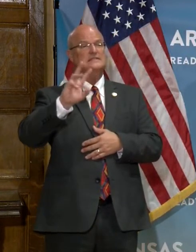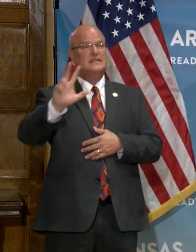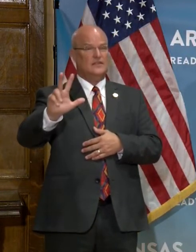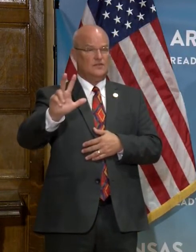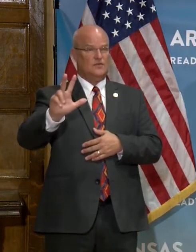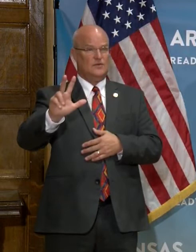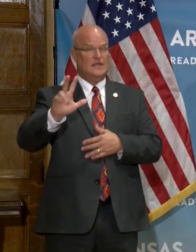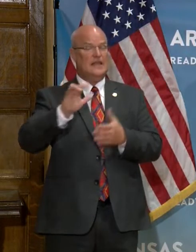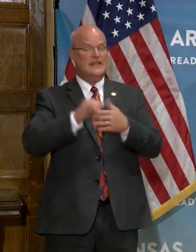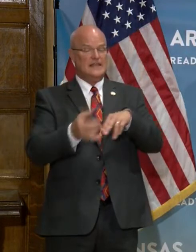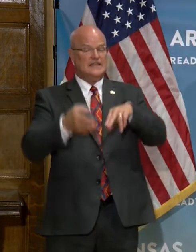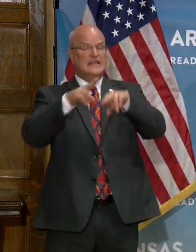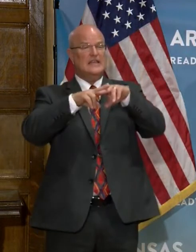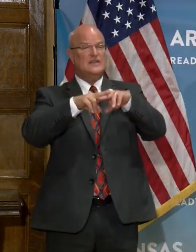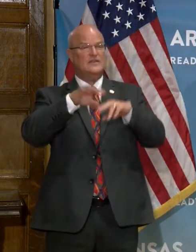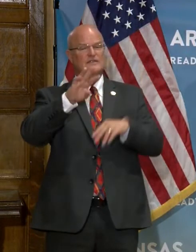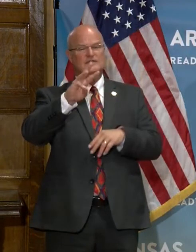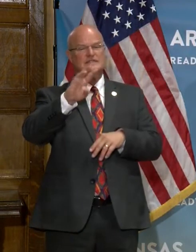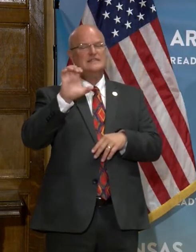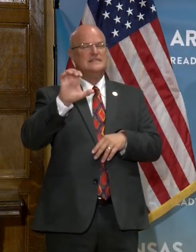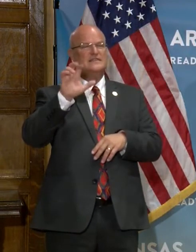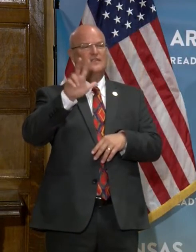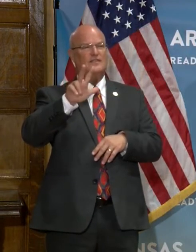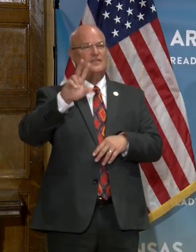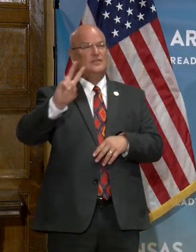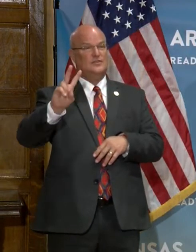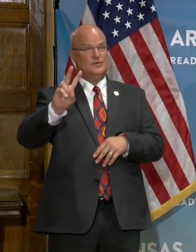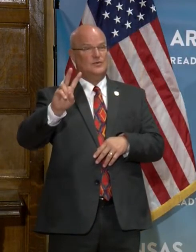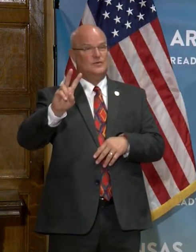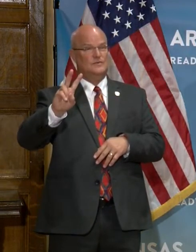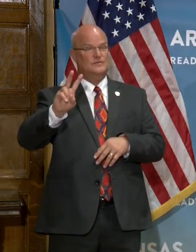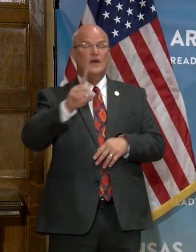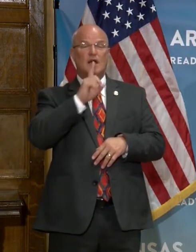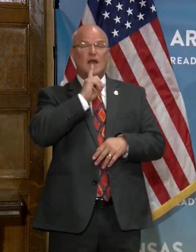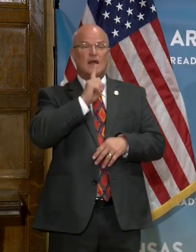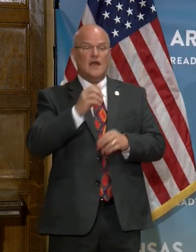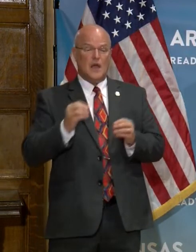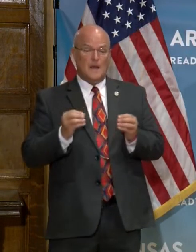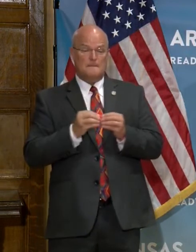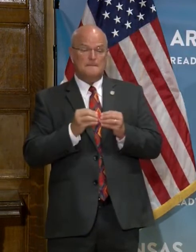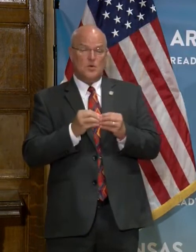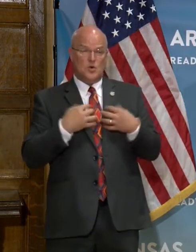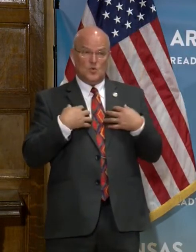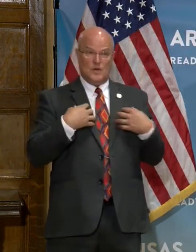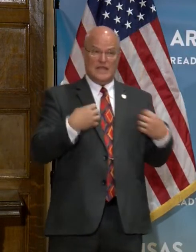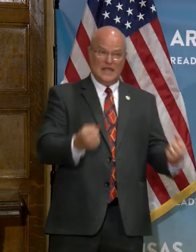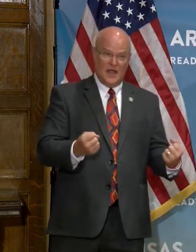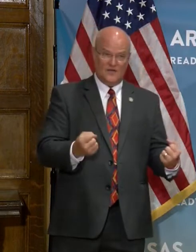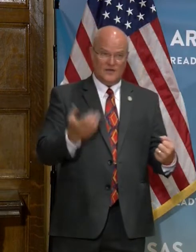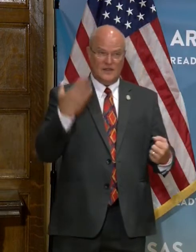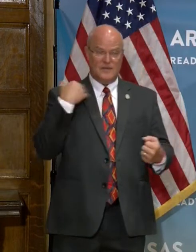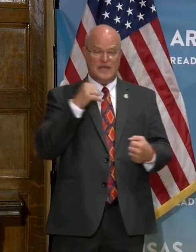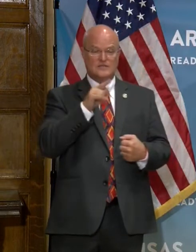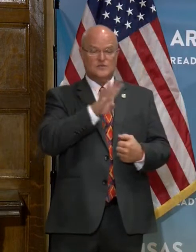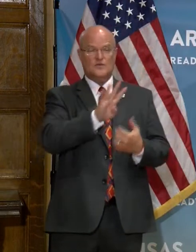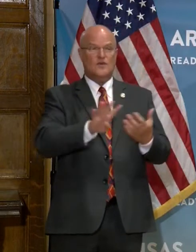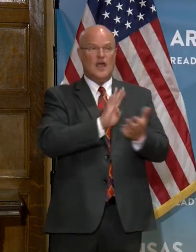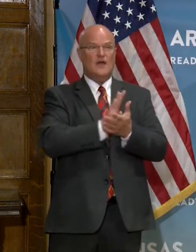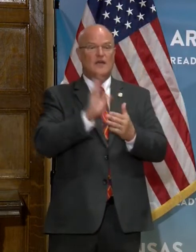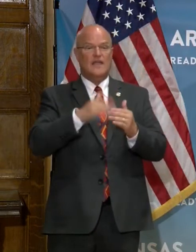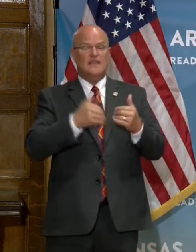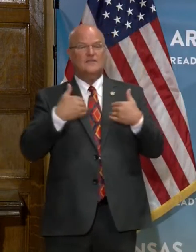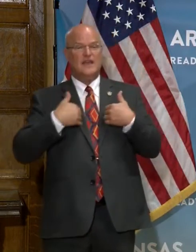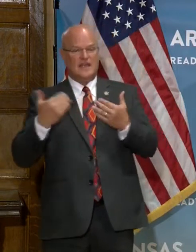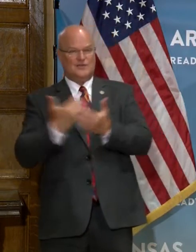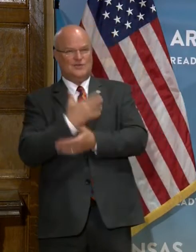15,163. That's an increase of 632 from yesterday, so we've actually had more recover in the last 24 hours than we have